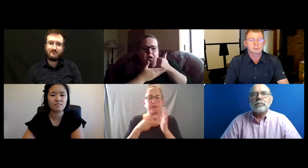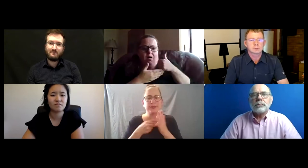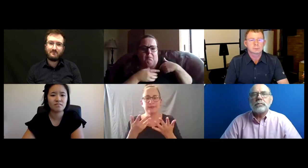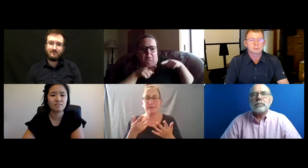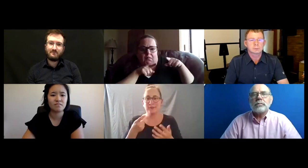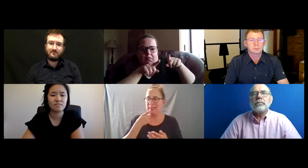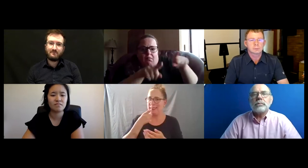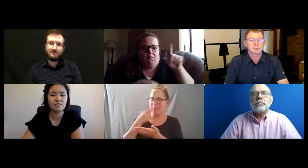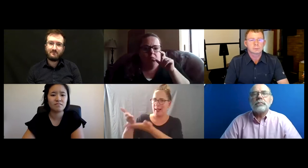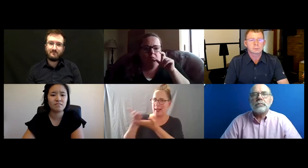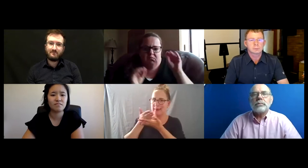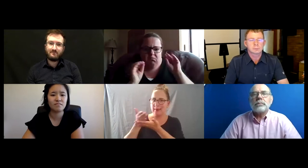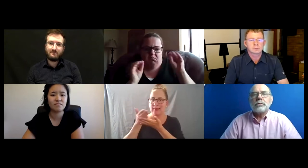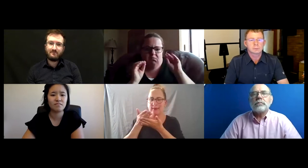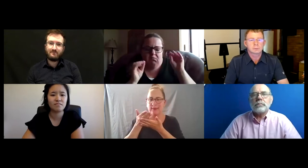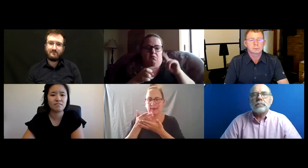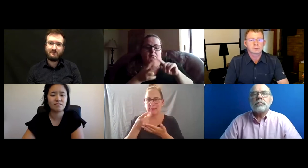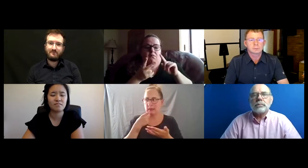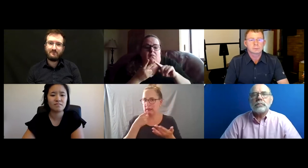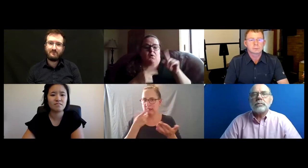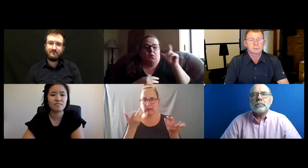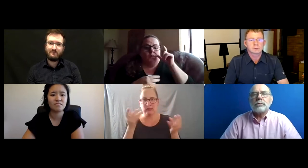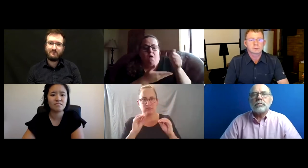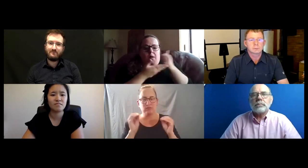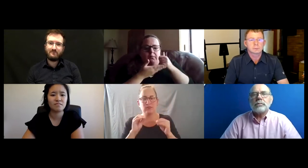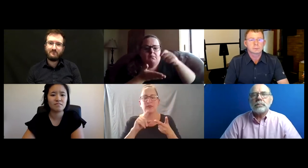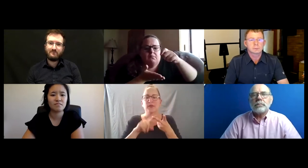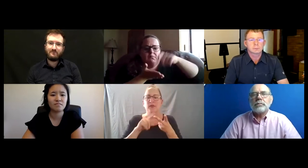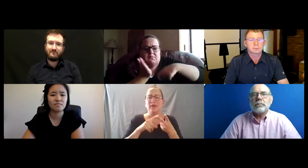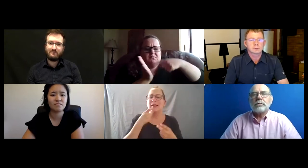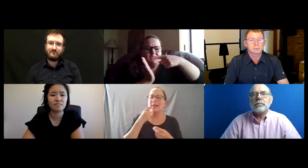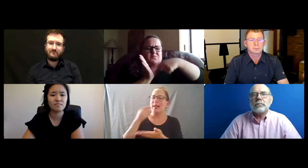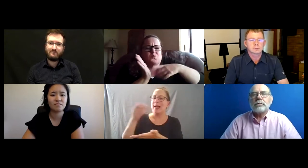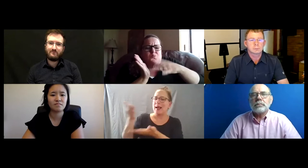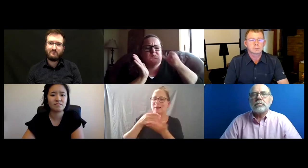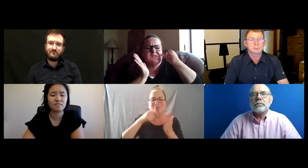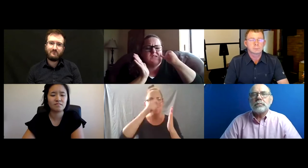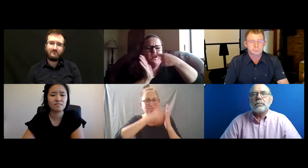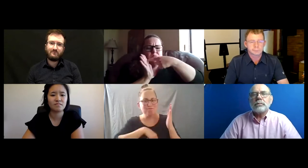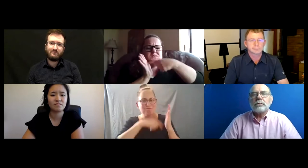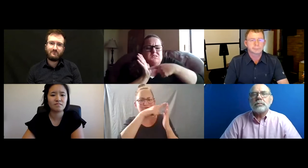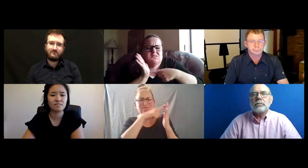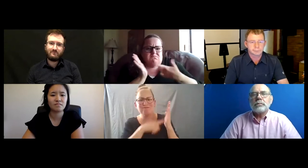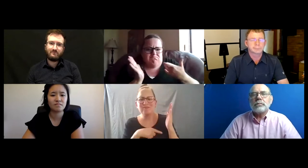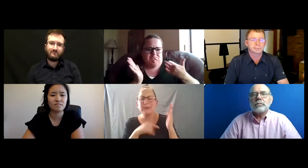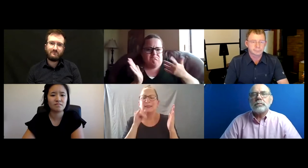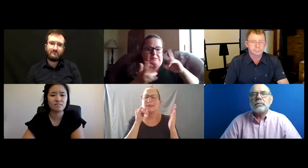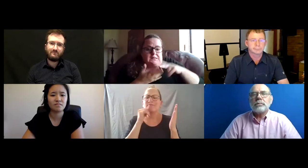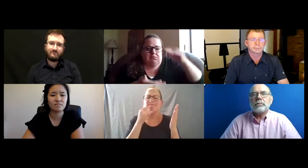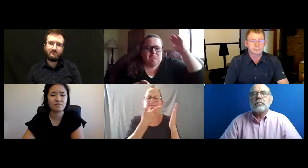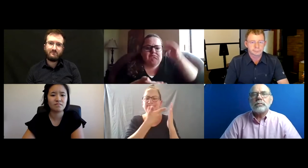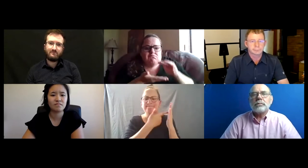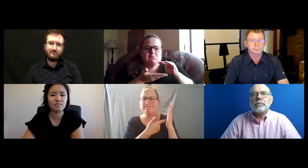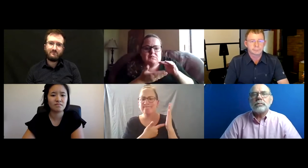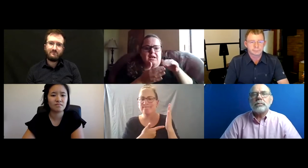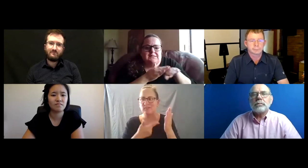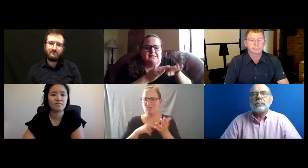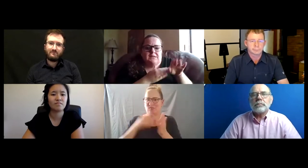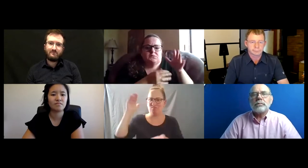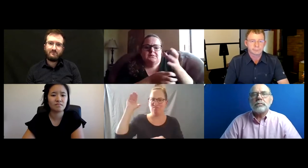their caseworkers are much more limited and people have to make these applications on their own. So a lot of deaf and